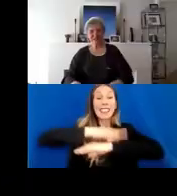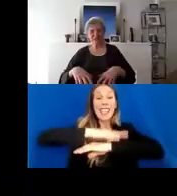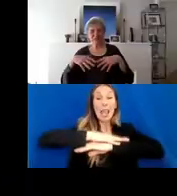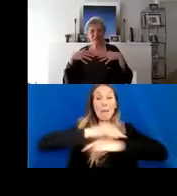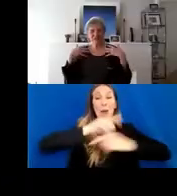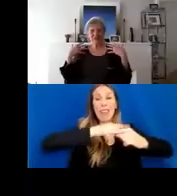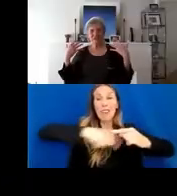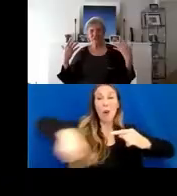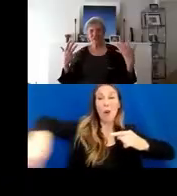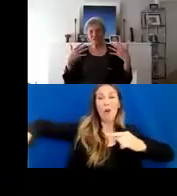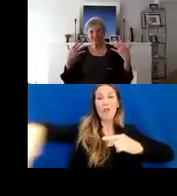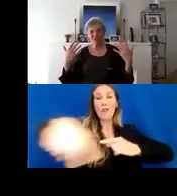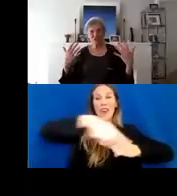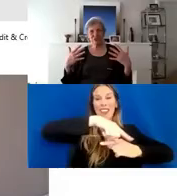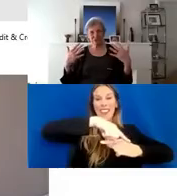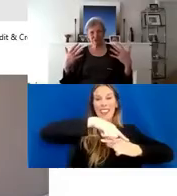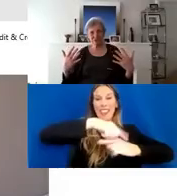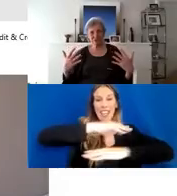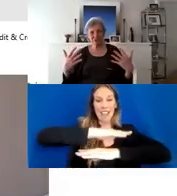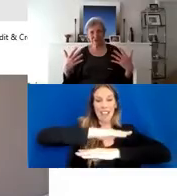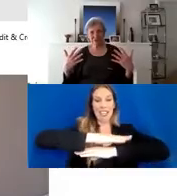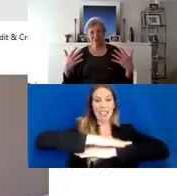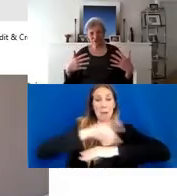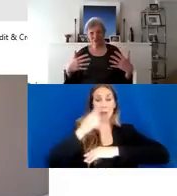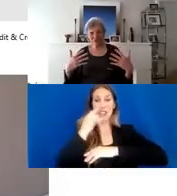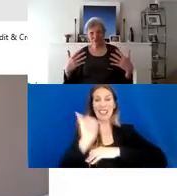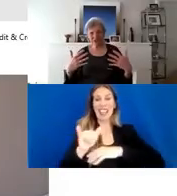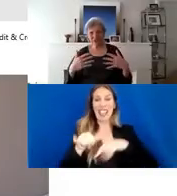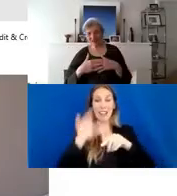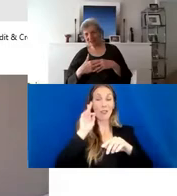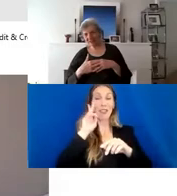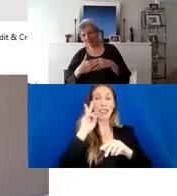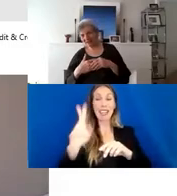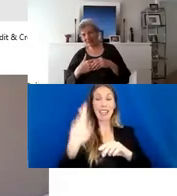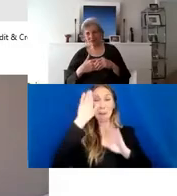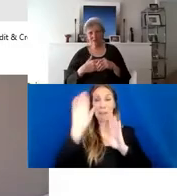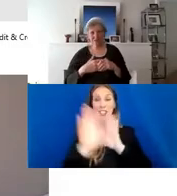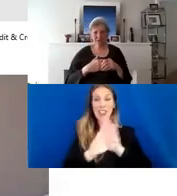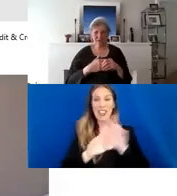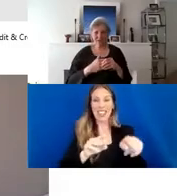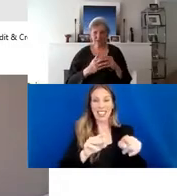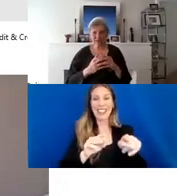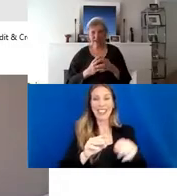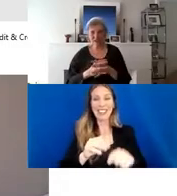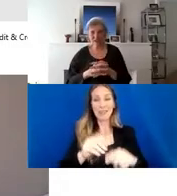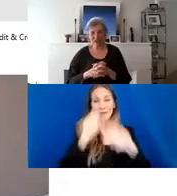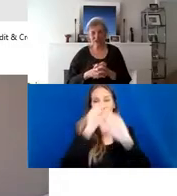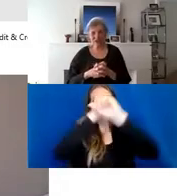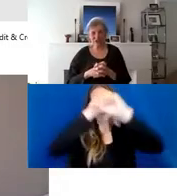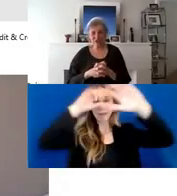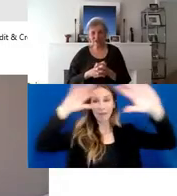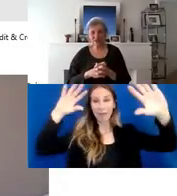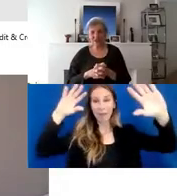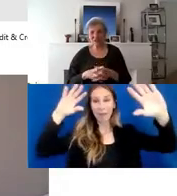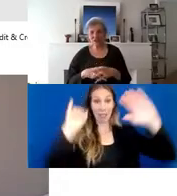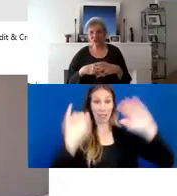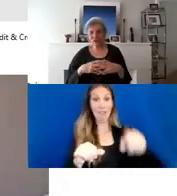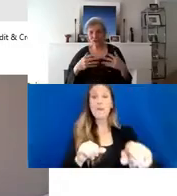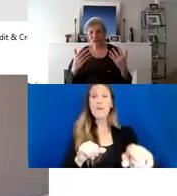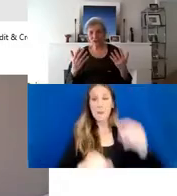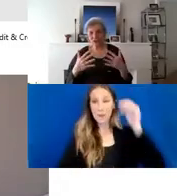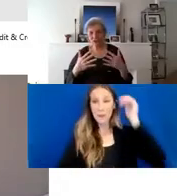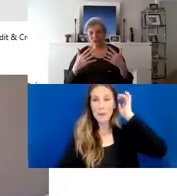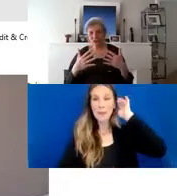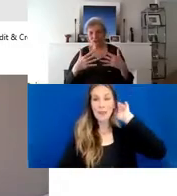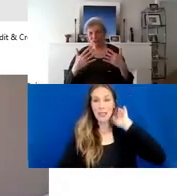round table. That's the visualization of it. Okay, I think that actually is it. And so you